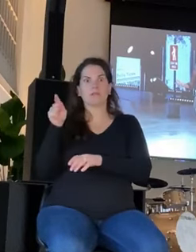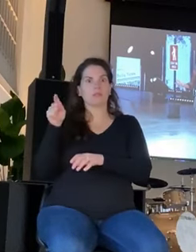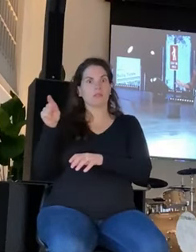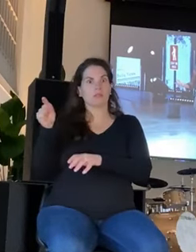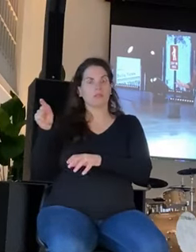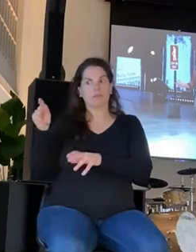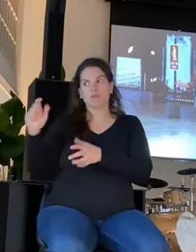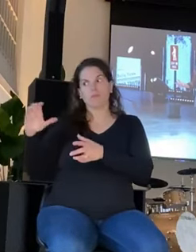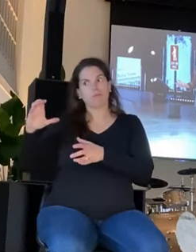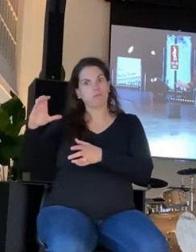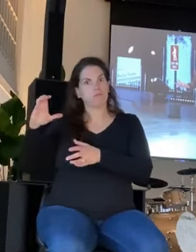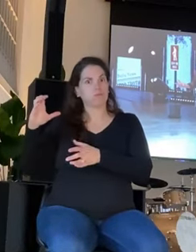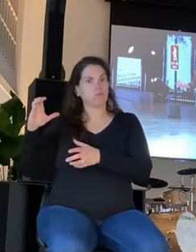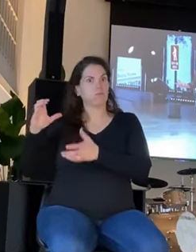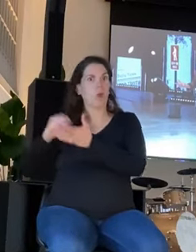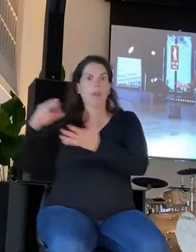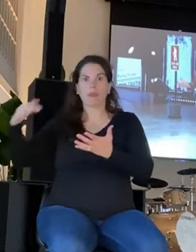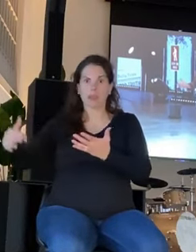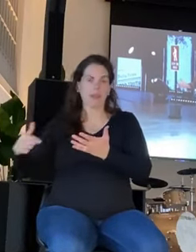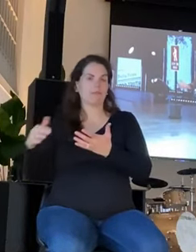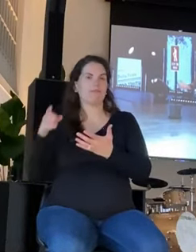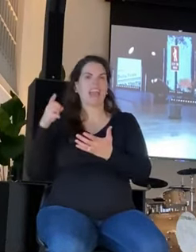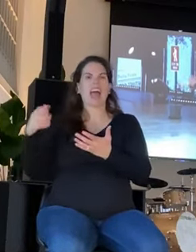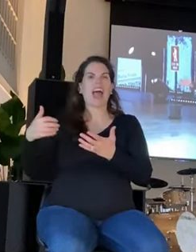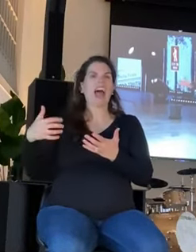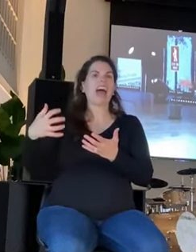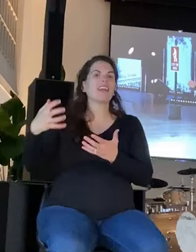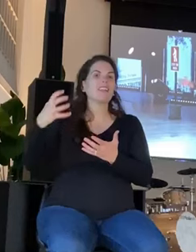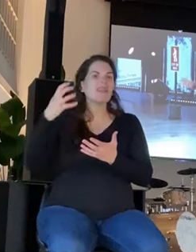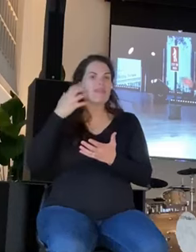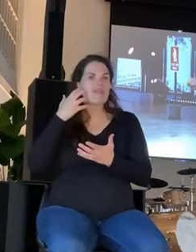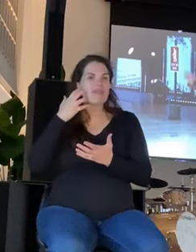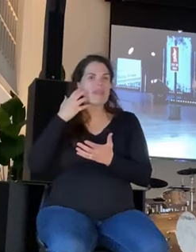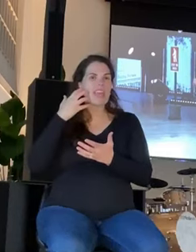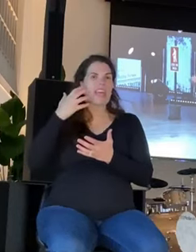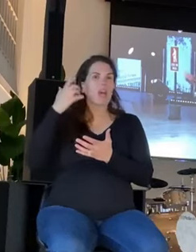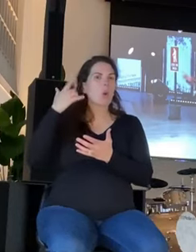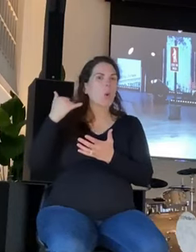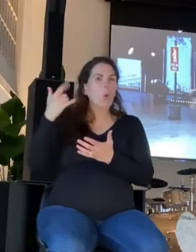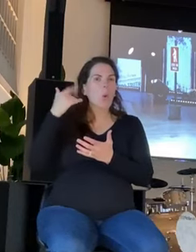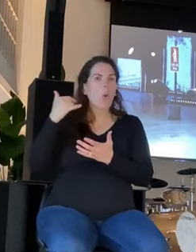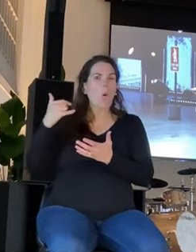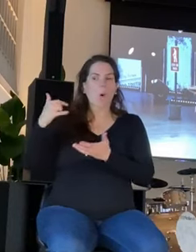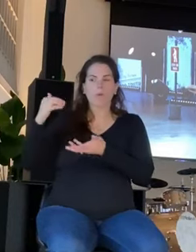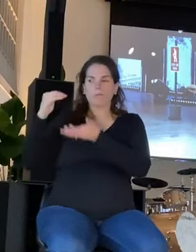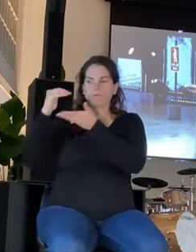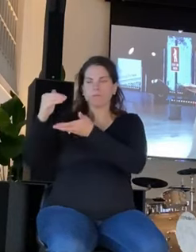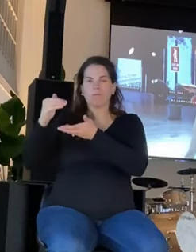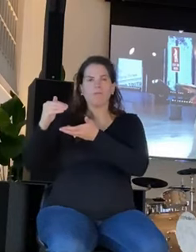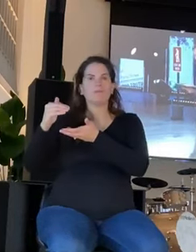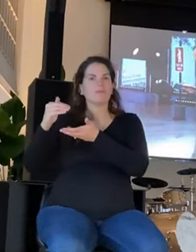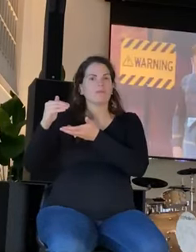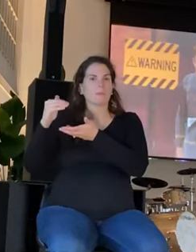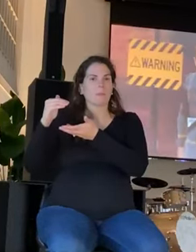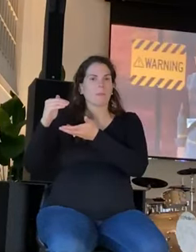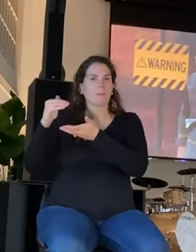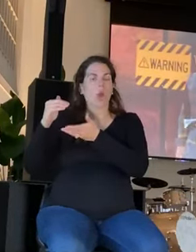gold plates. Solid gold plates, like fixed stuff, not plated. It wasn't like trying to add some, spray gold on it,